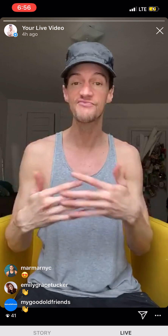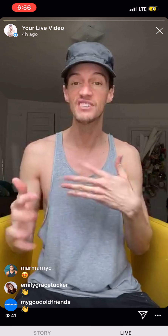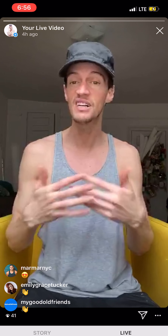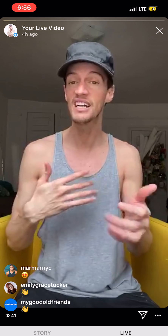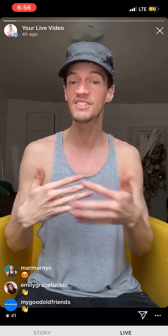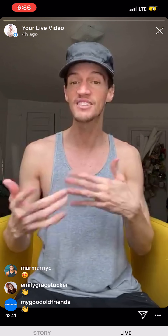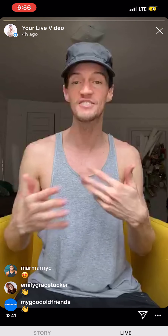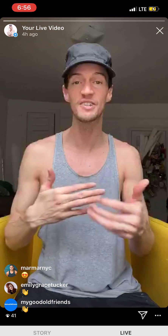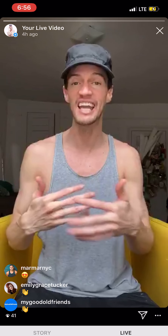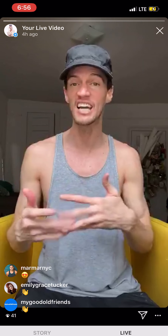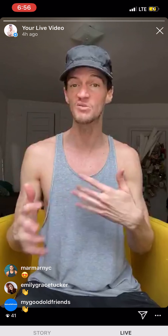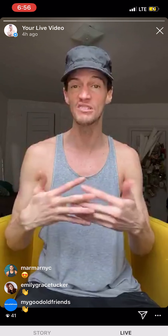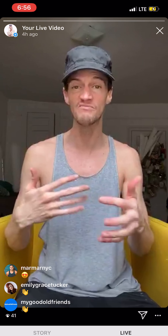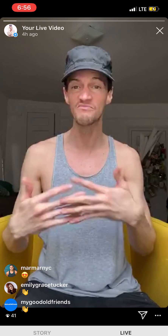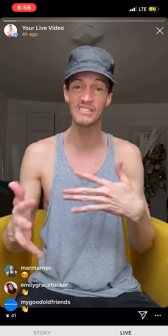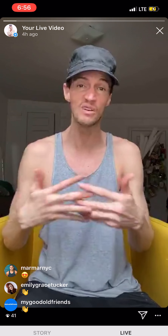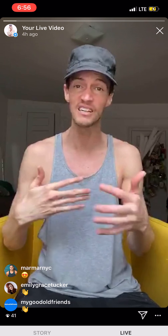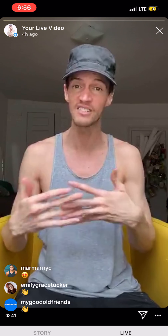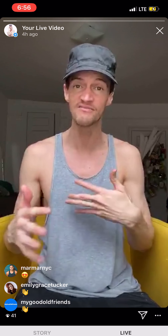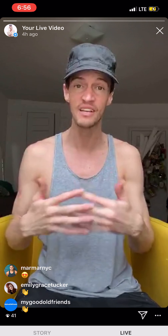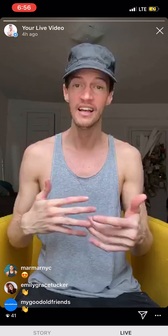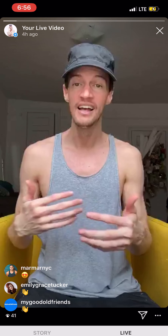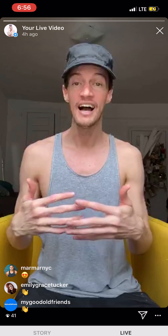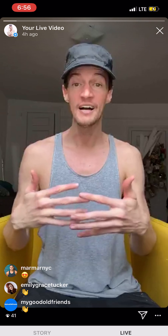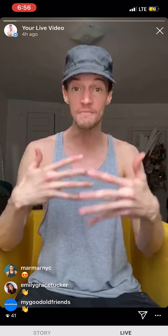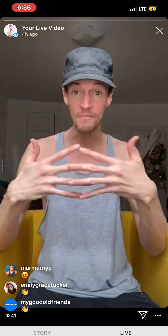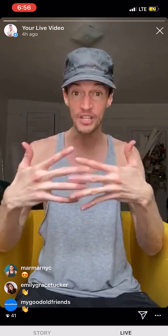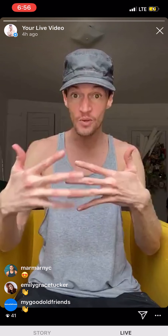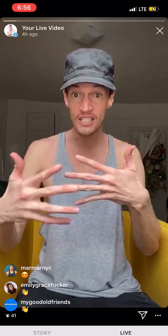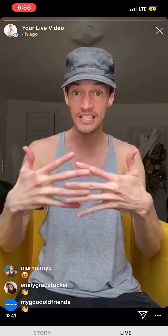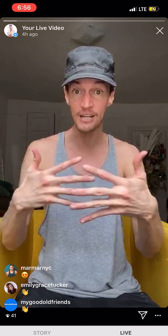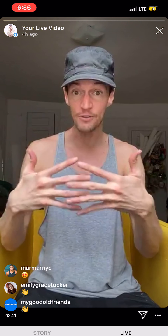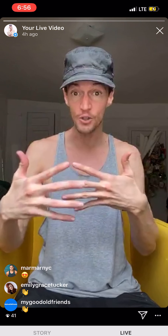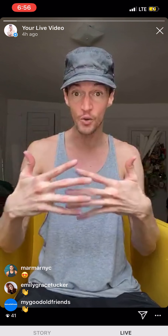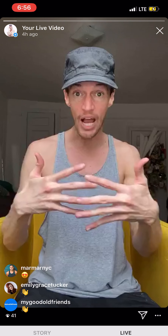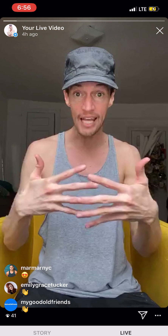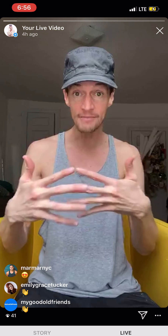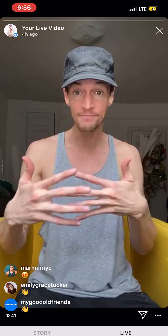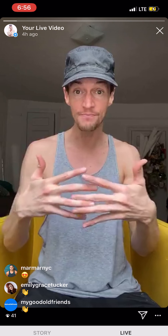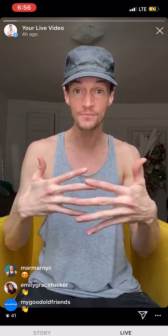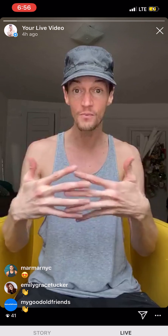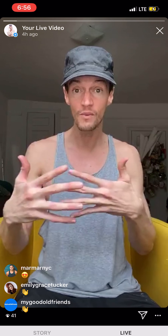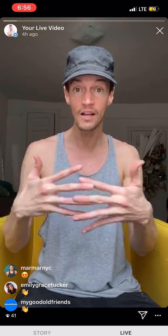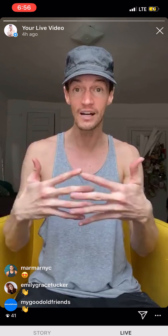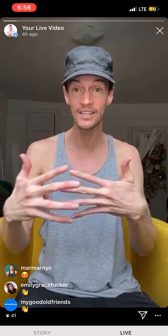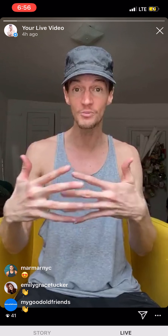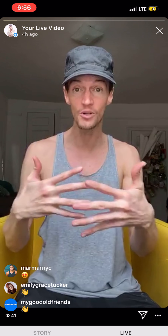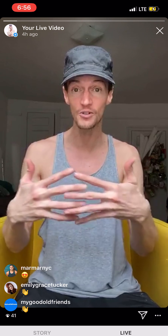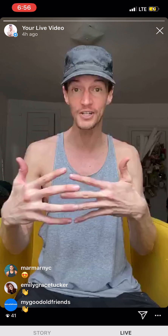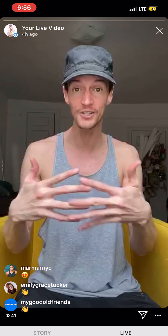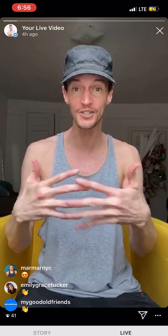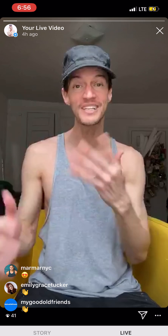Whatever. Just very casual. Whatever. Whatever. Um. This was the sign for gray. A little more structure to it. The